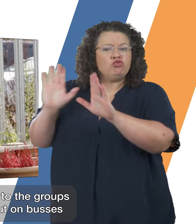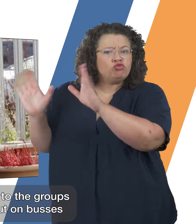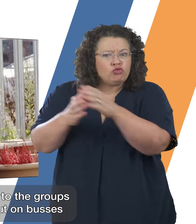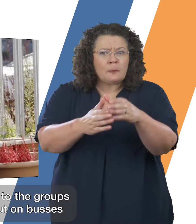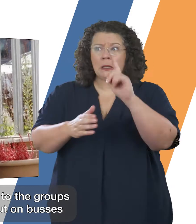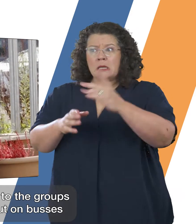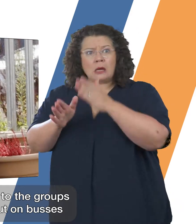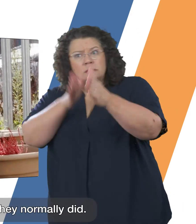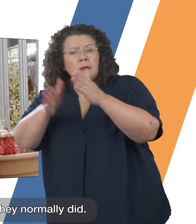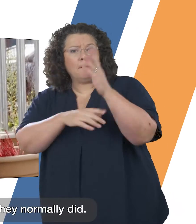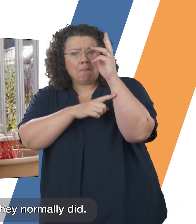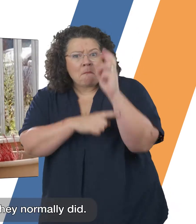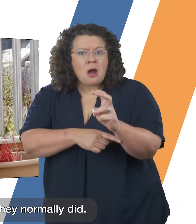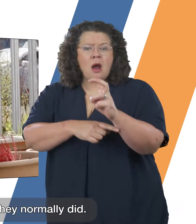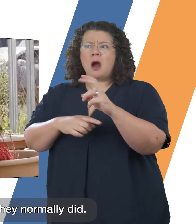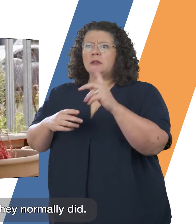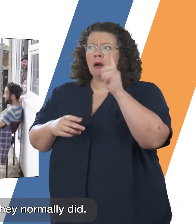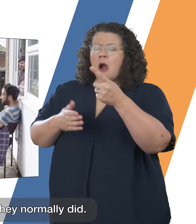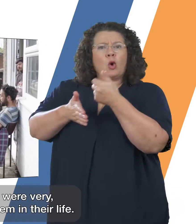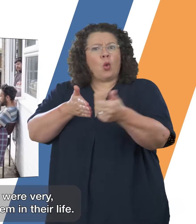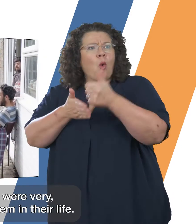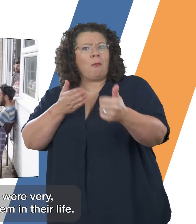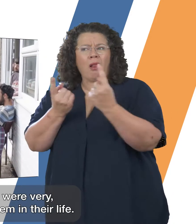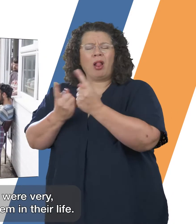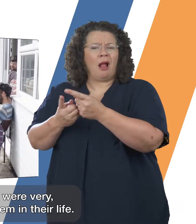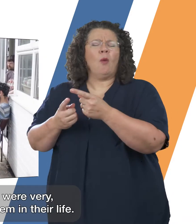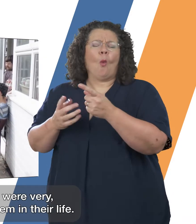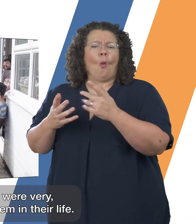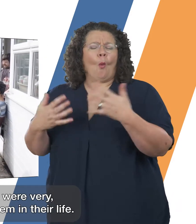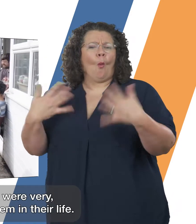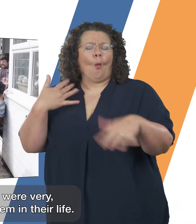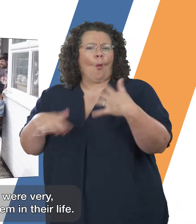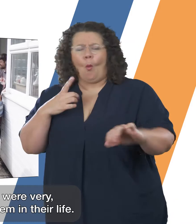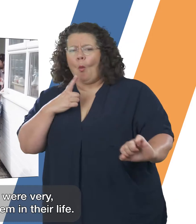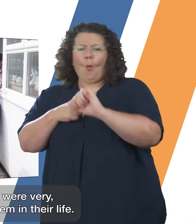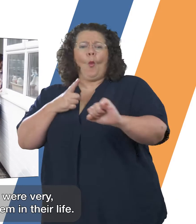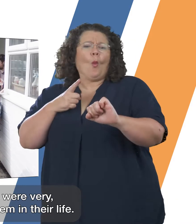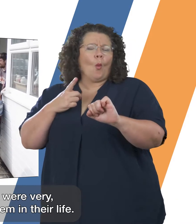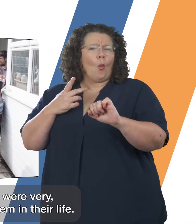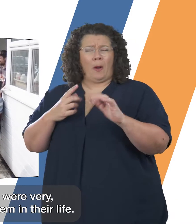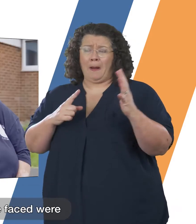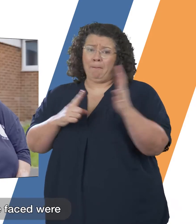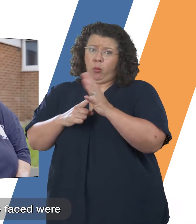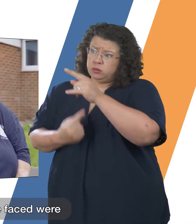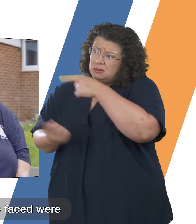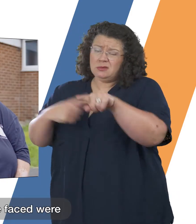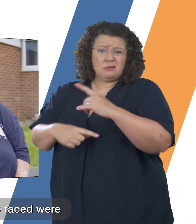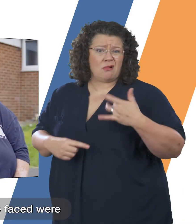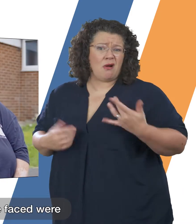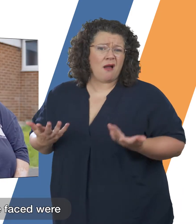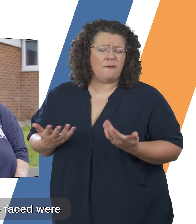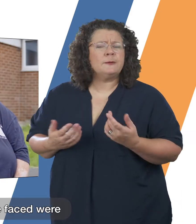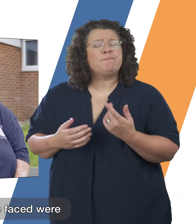on buses and do the things that they normally did, and these things were very, very important for them in their life. The issues